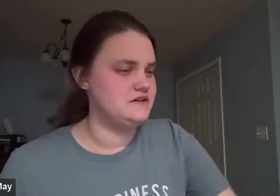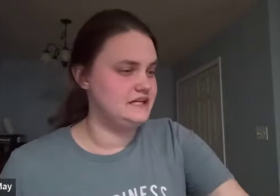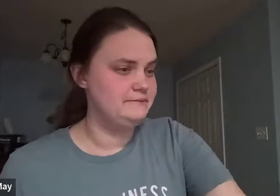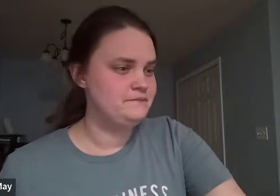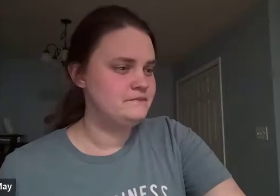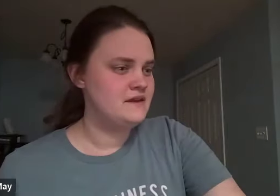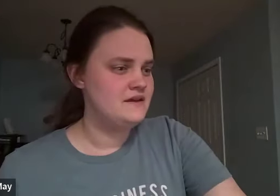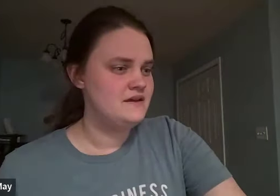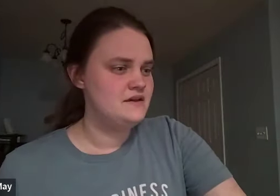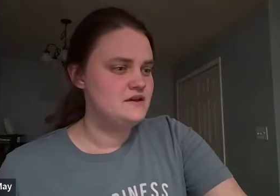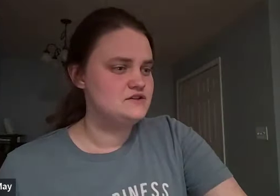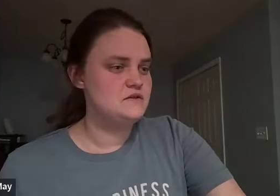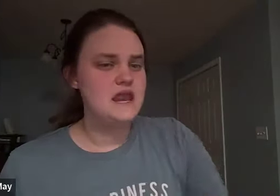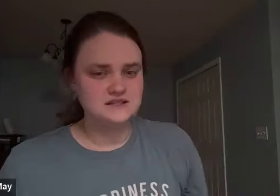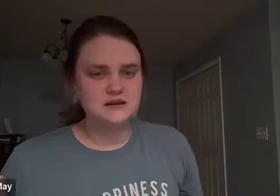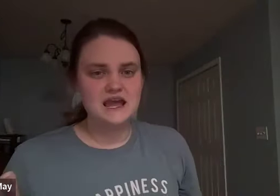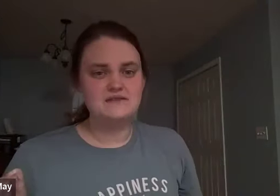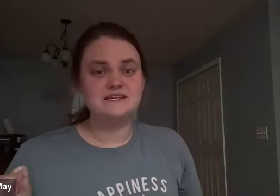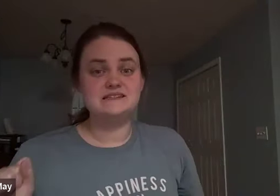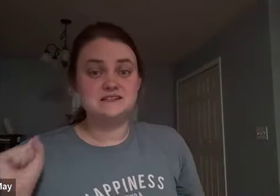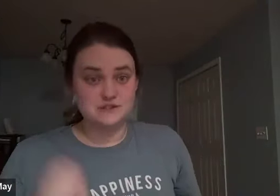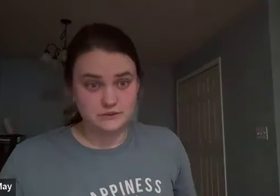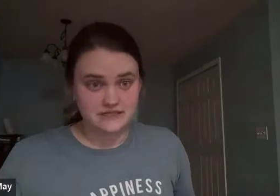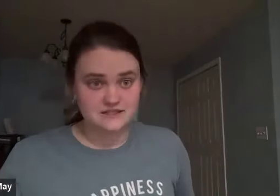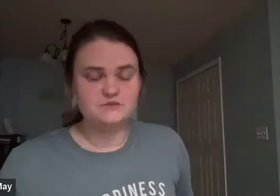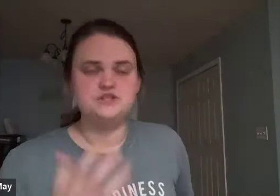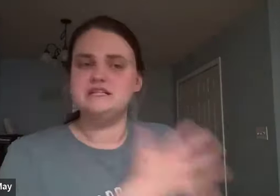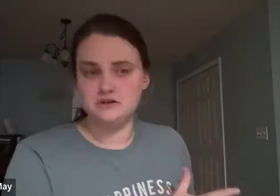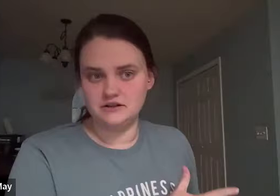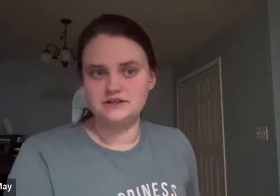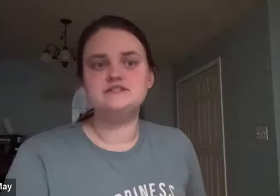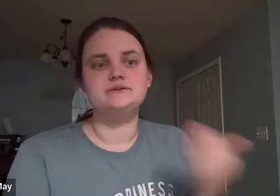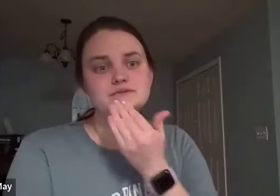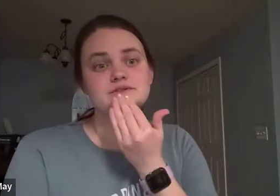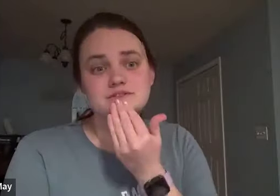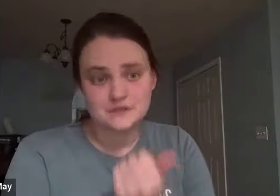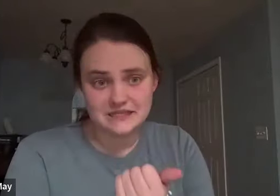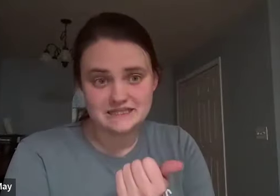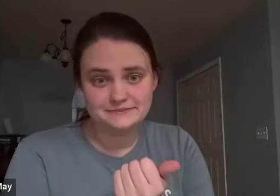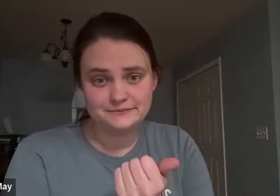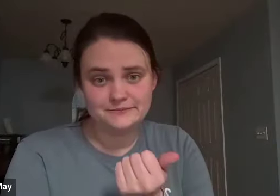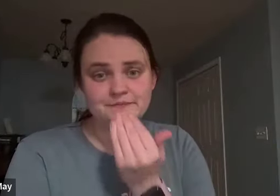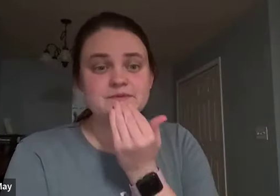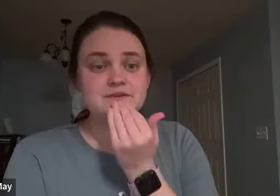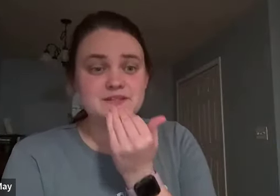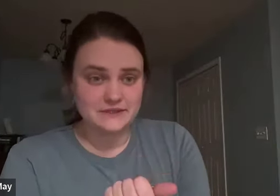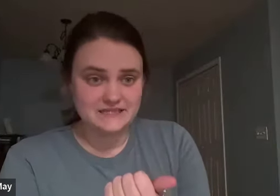funny. So the next one I have is sweet, which we did earlier. So sweet, sweet,